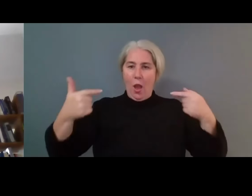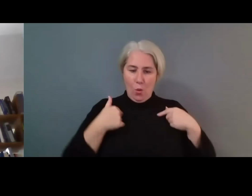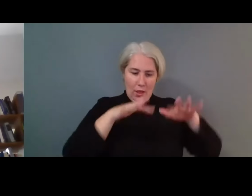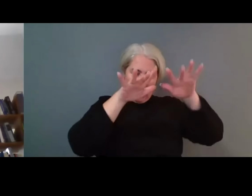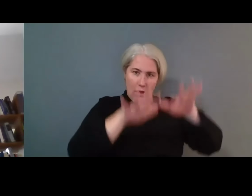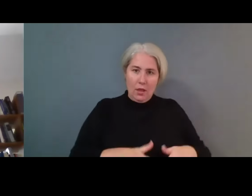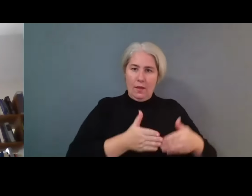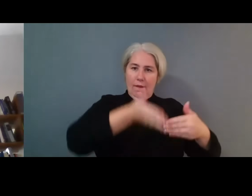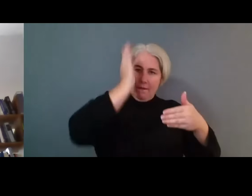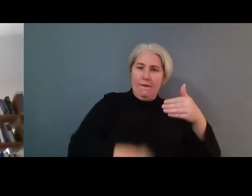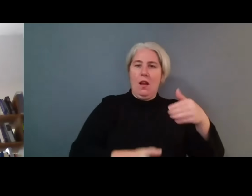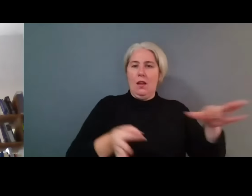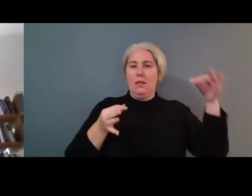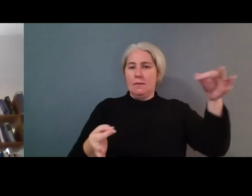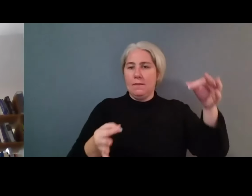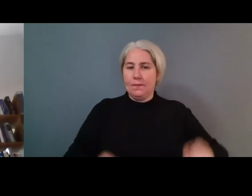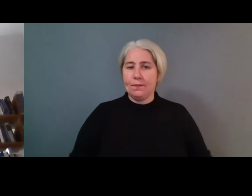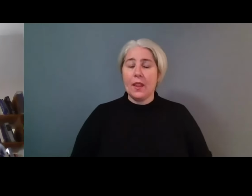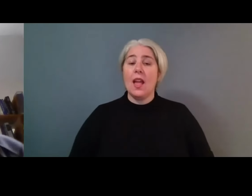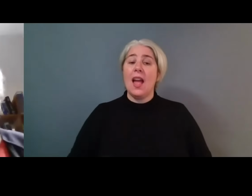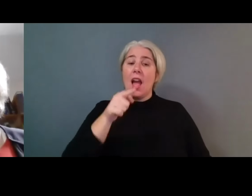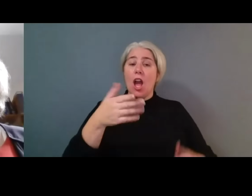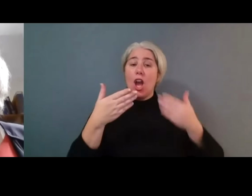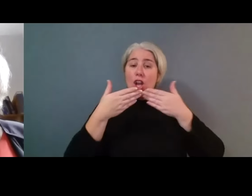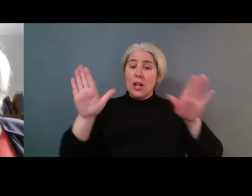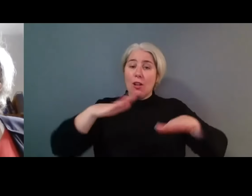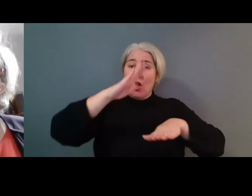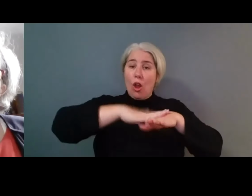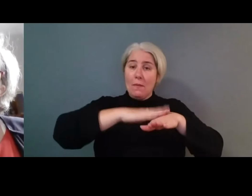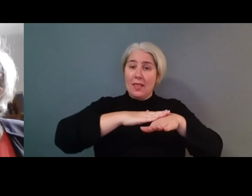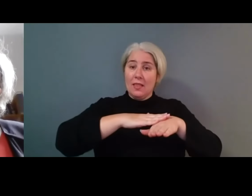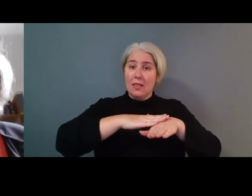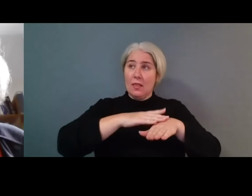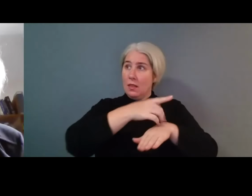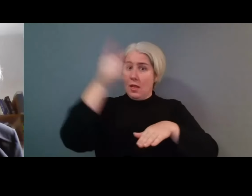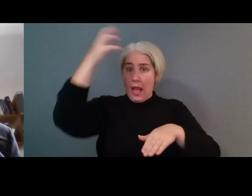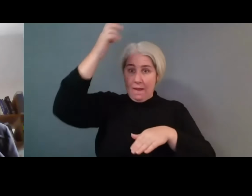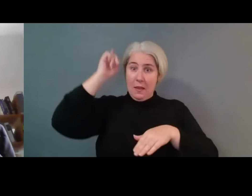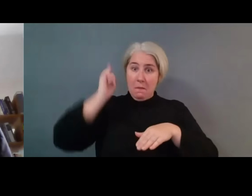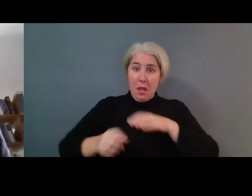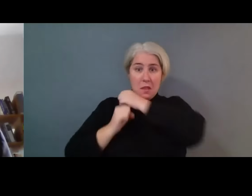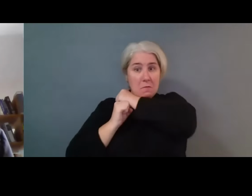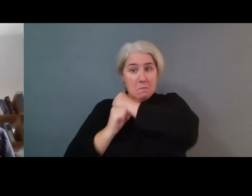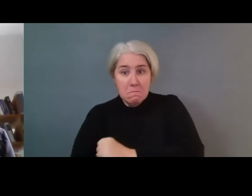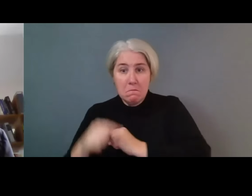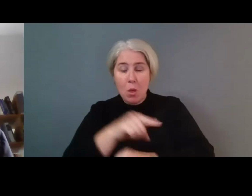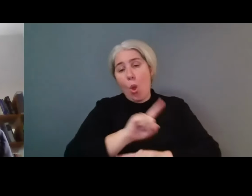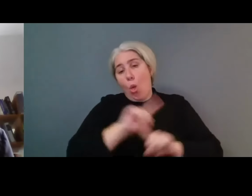on the states, but they are very authoritative statements, and many courts have